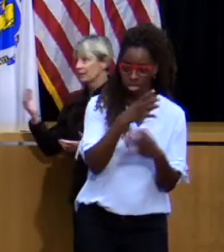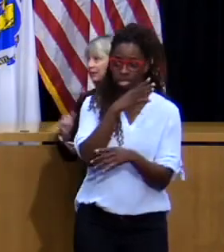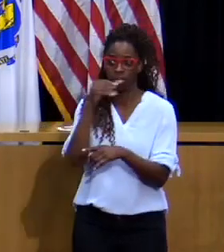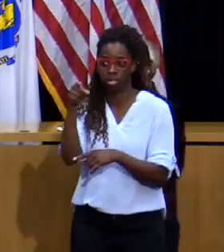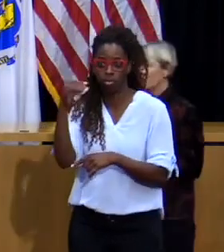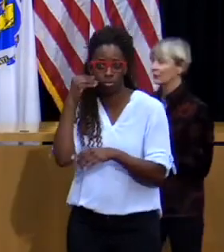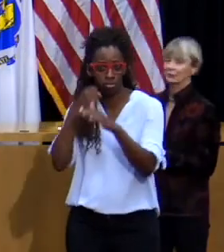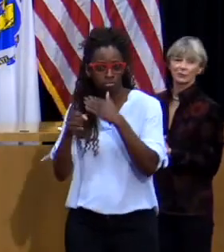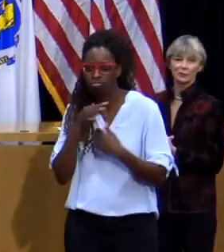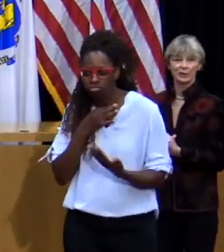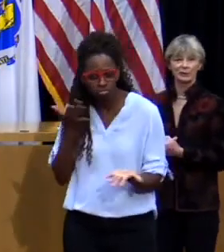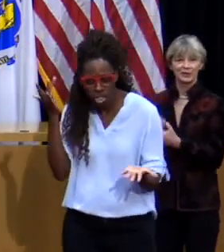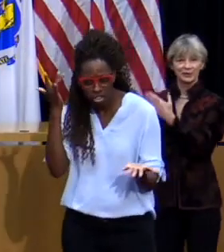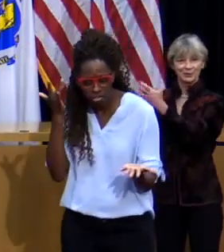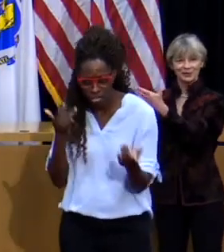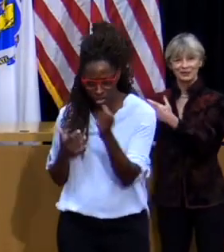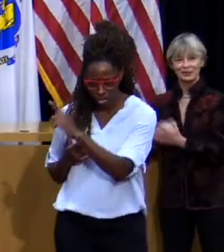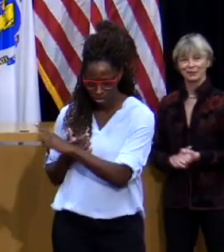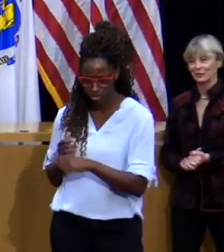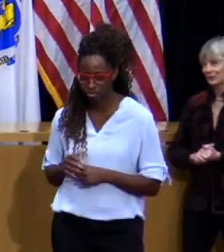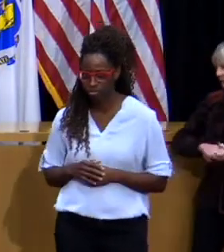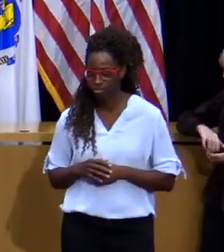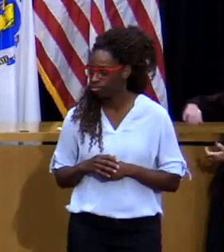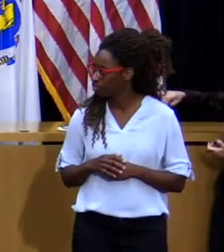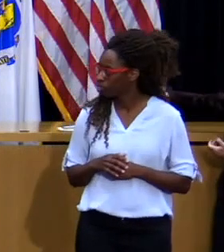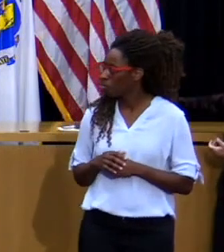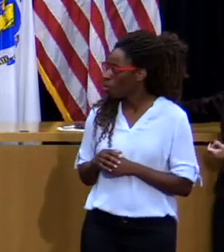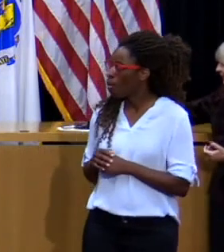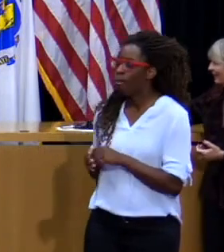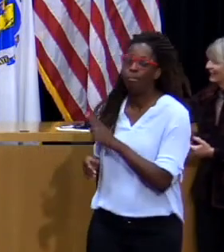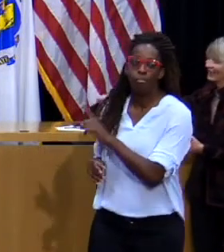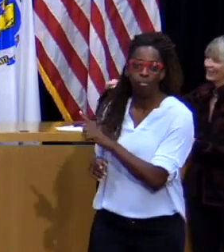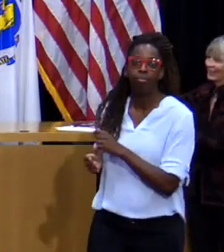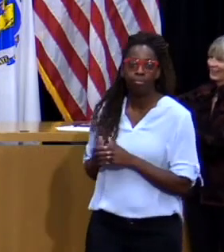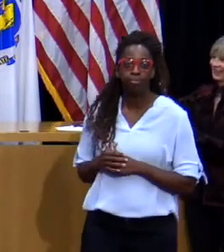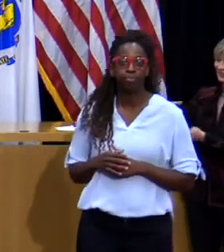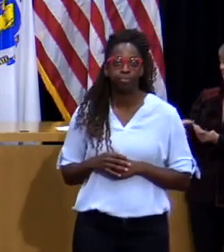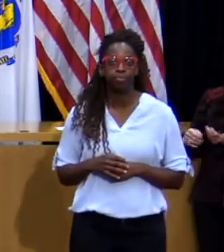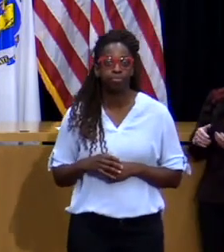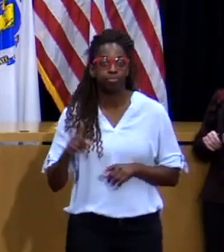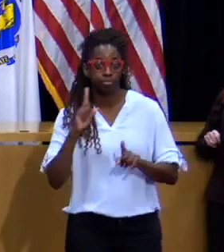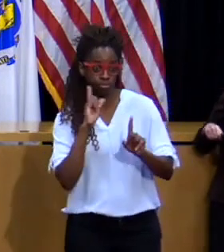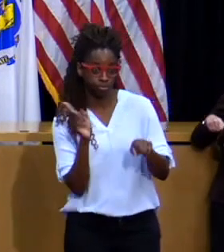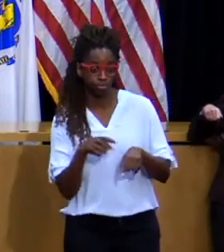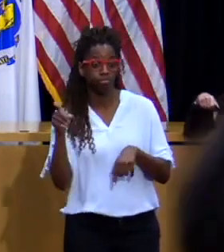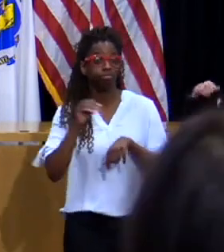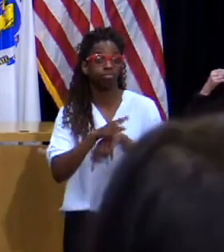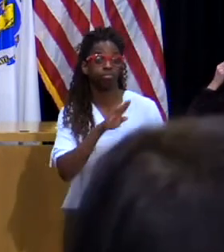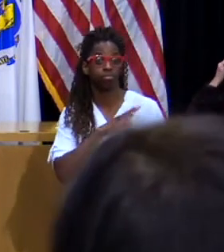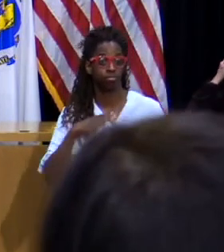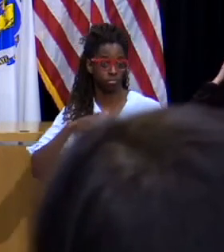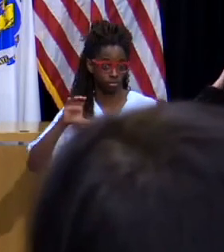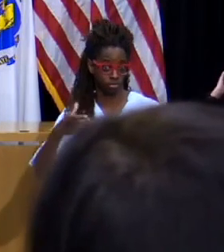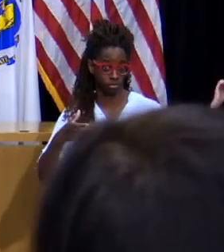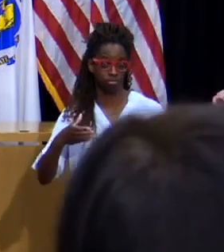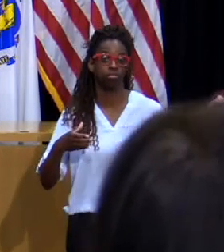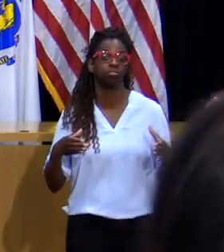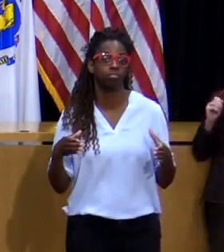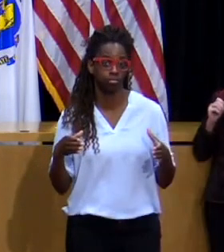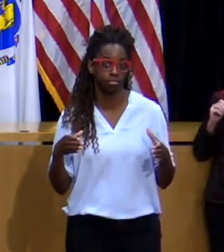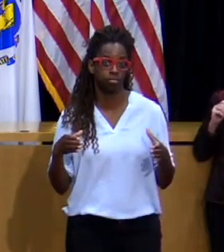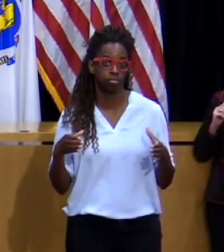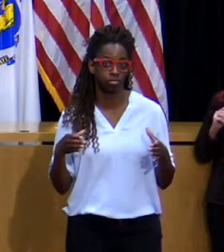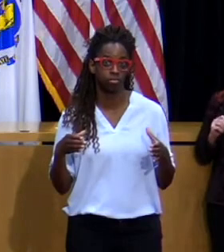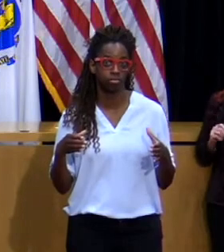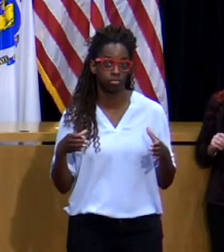group because I was thrilled with the recommendation, but they were going to. So I think congregate care settings where